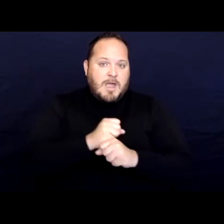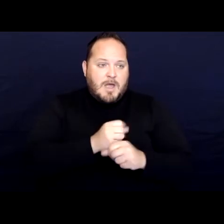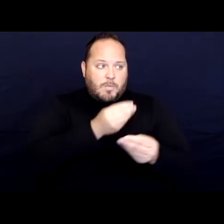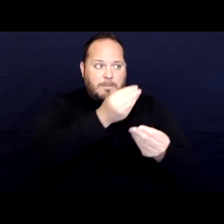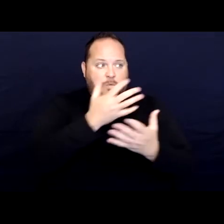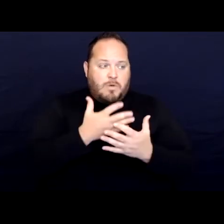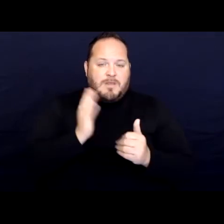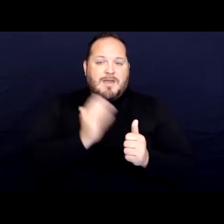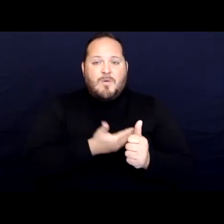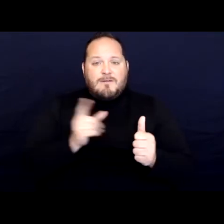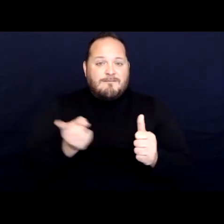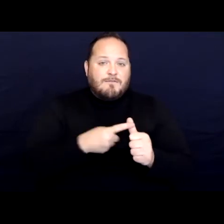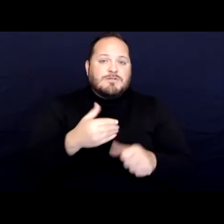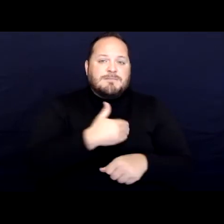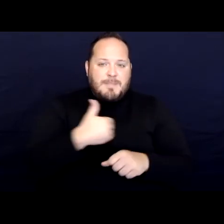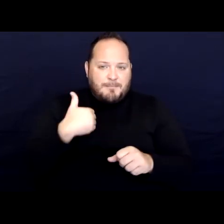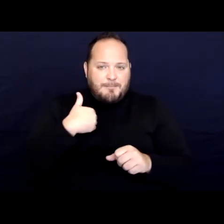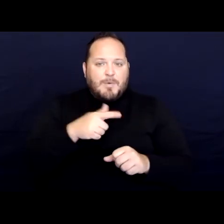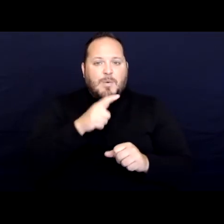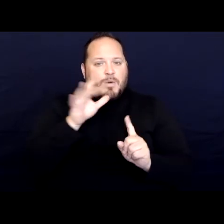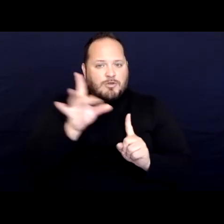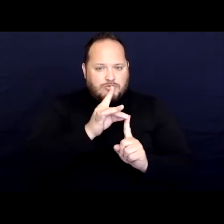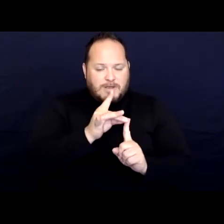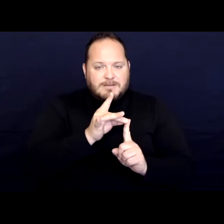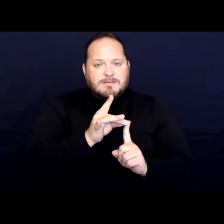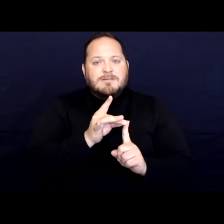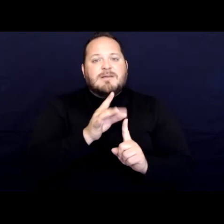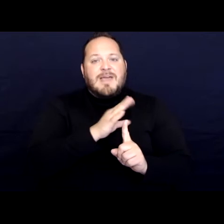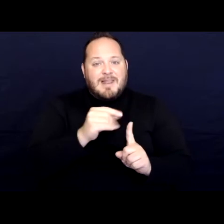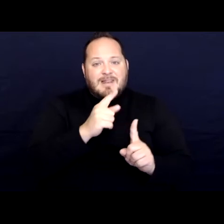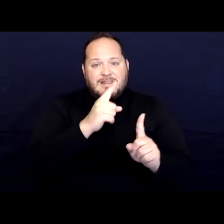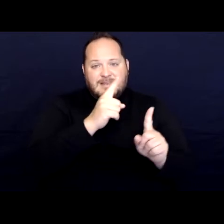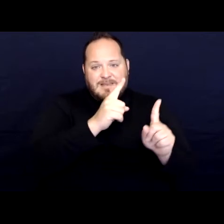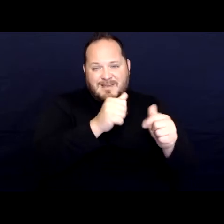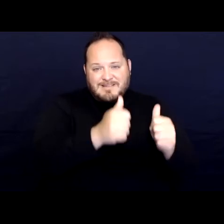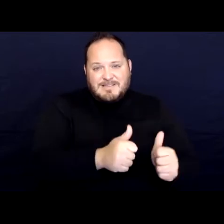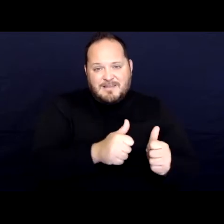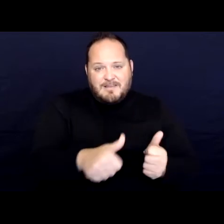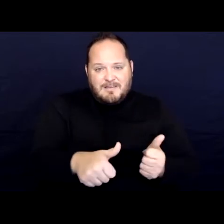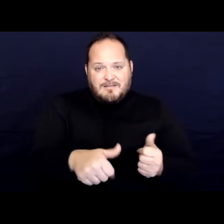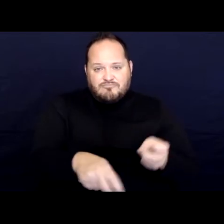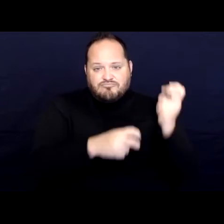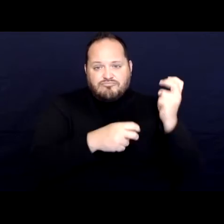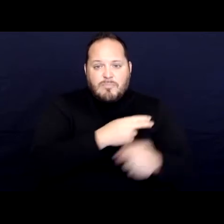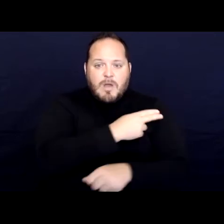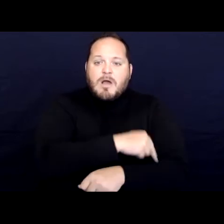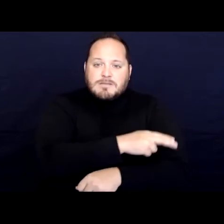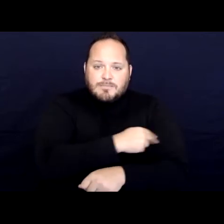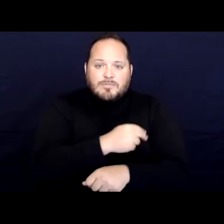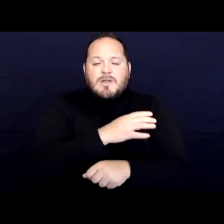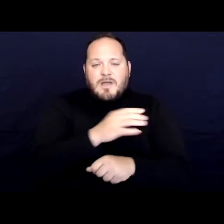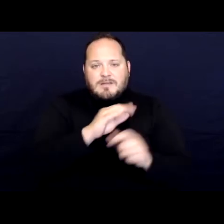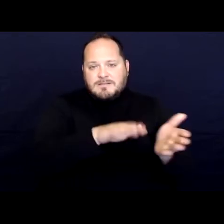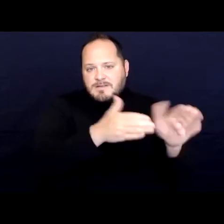having contracted and getting sick, being hospitalized, and dying